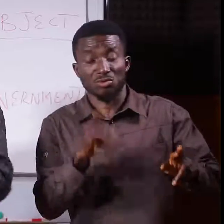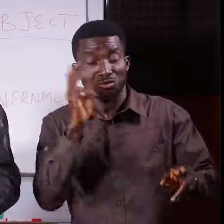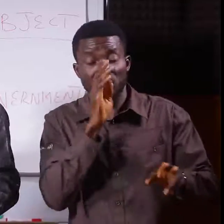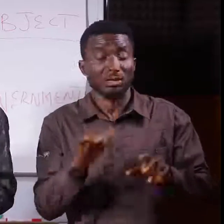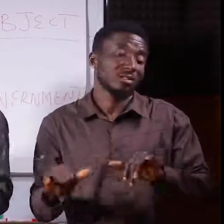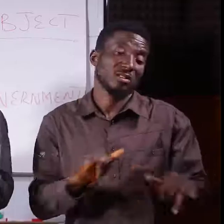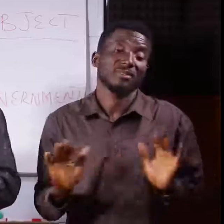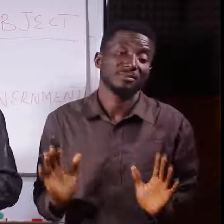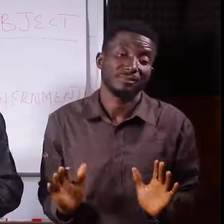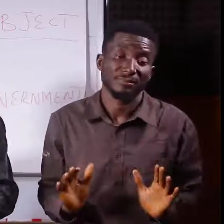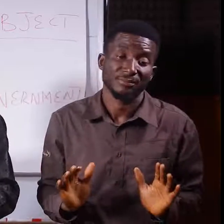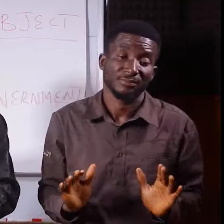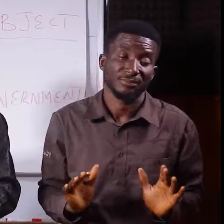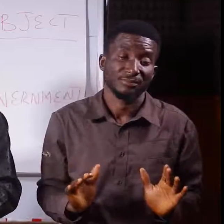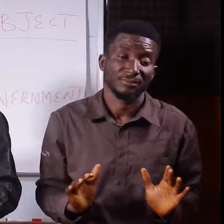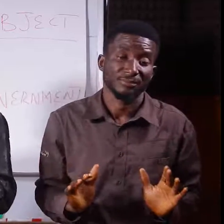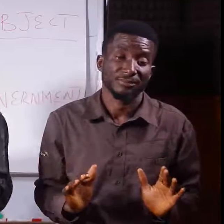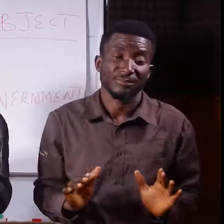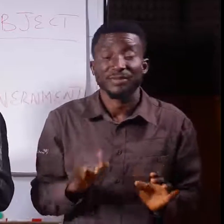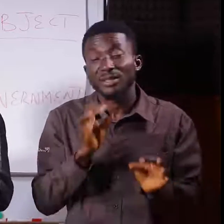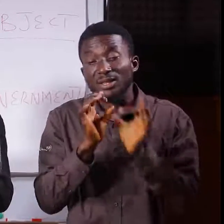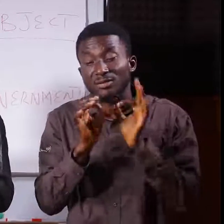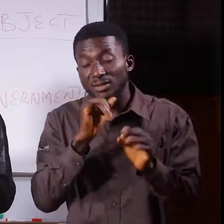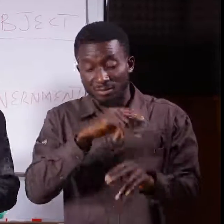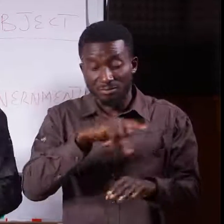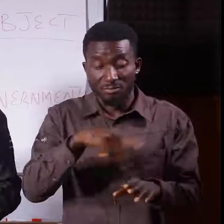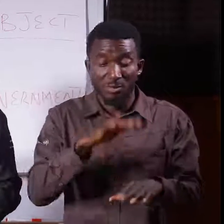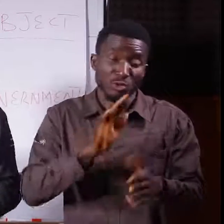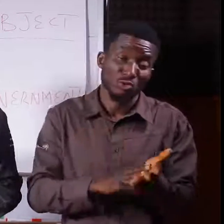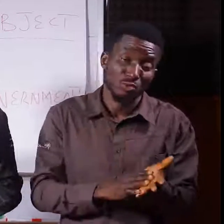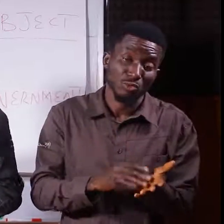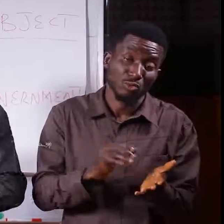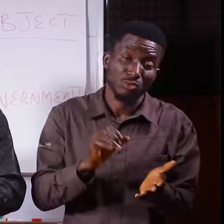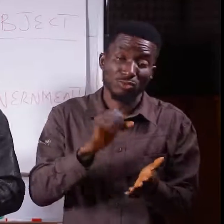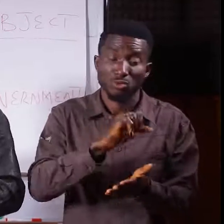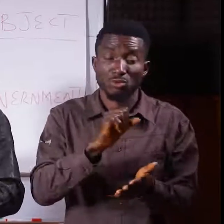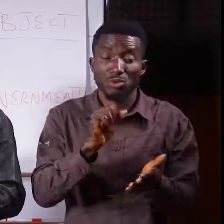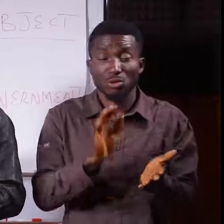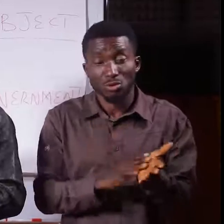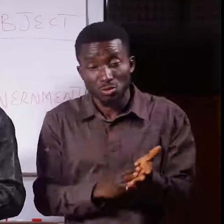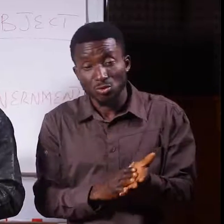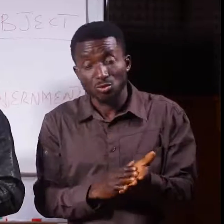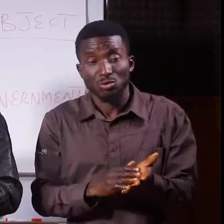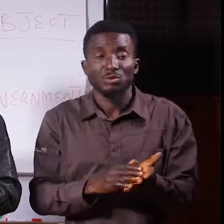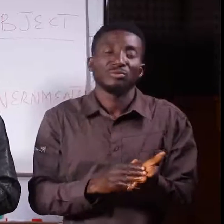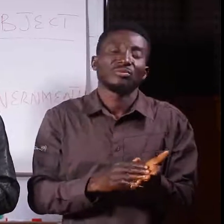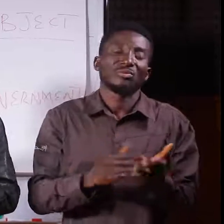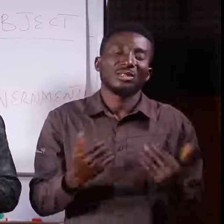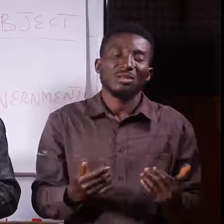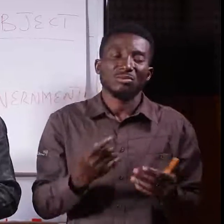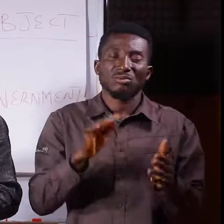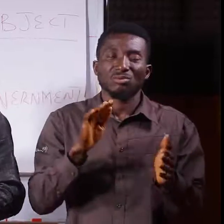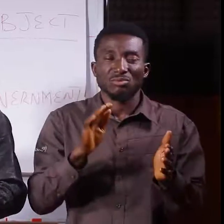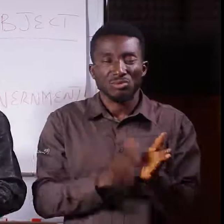within that locality equally. If it is primary school or secondary school, local government want to start before she invites the government to